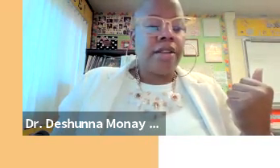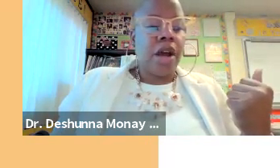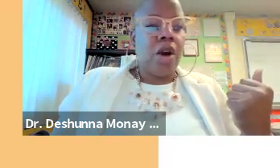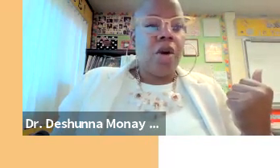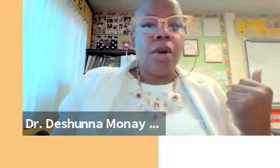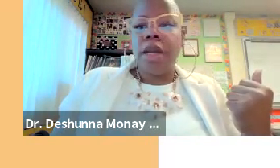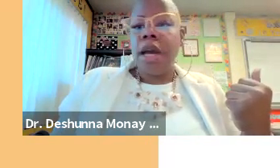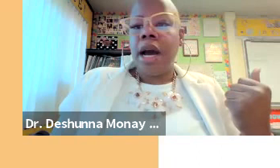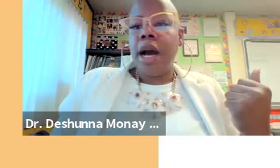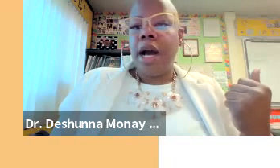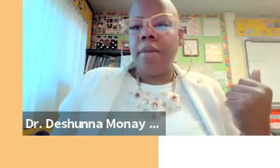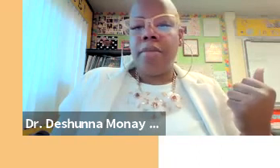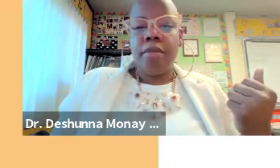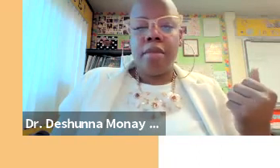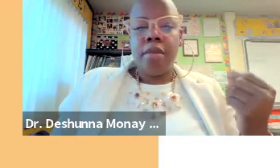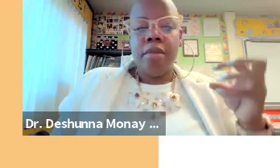And so